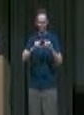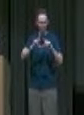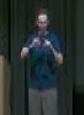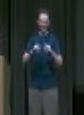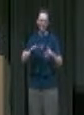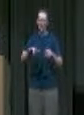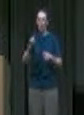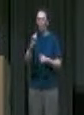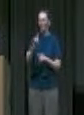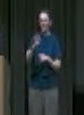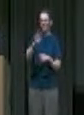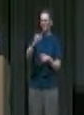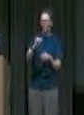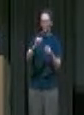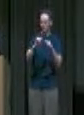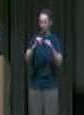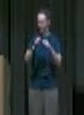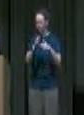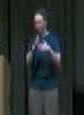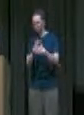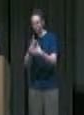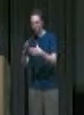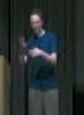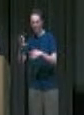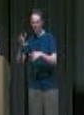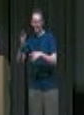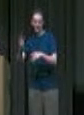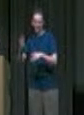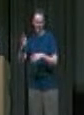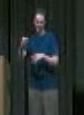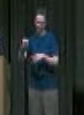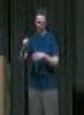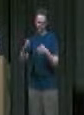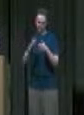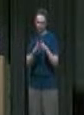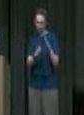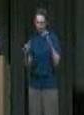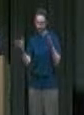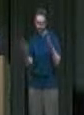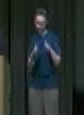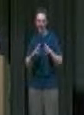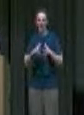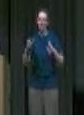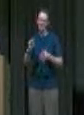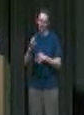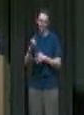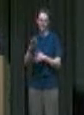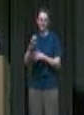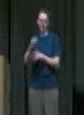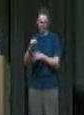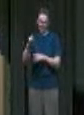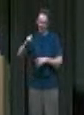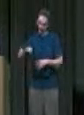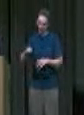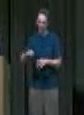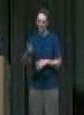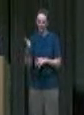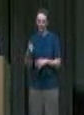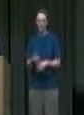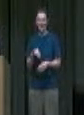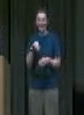to 34 feet. And so there's a lot of sediment there that needs to be removed. And within that